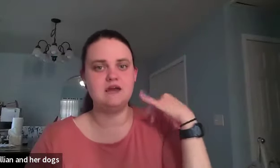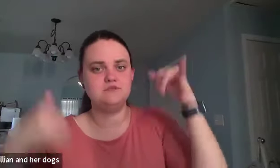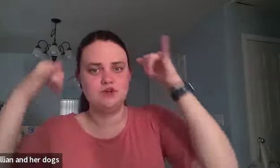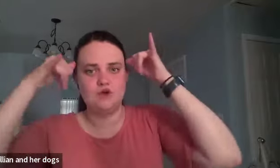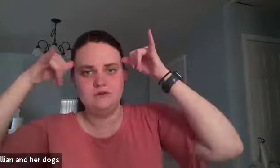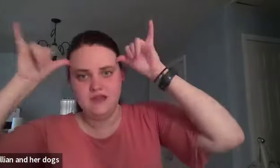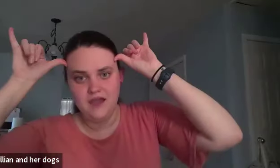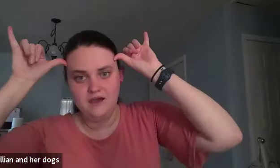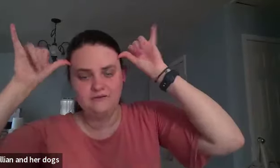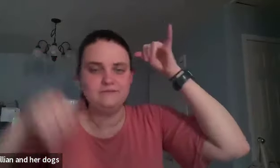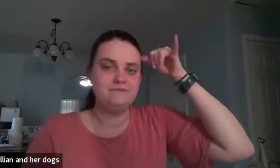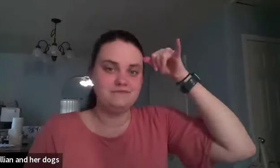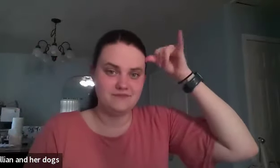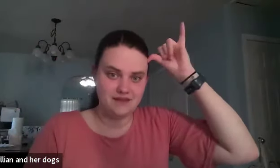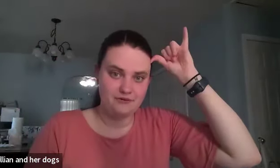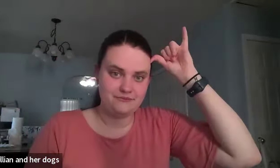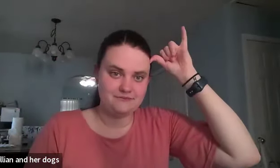concept. So cow, cow.